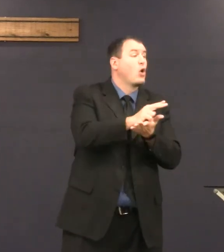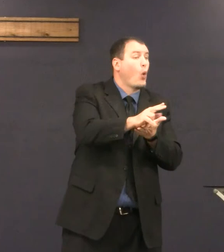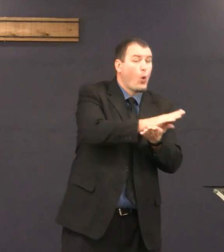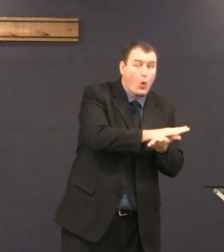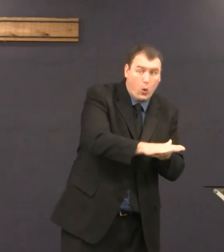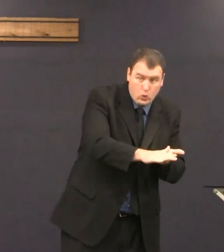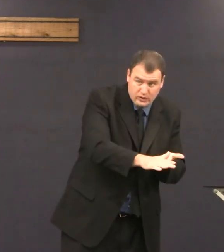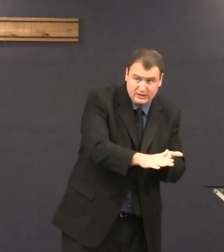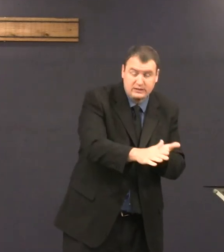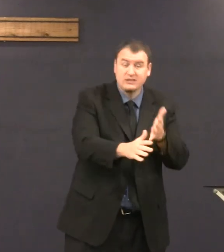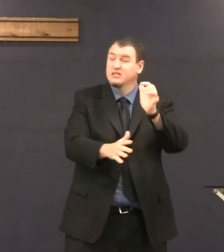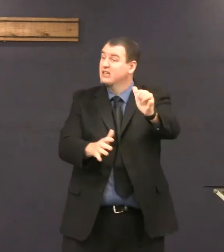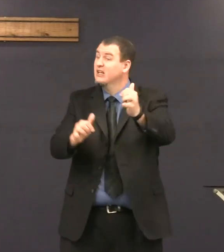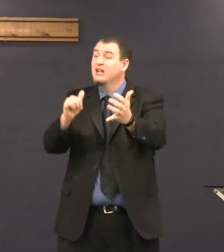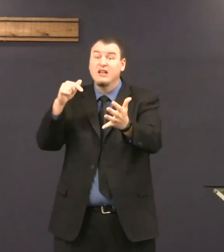Righteousness, holiness. Now,